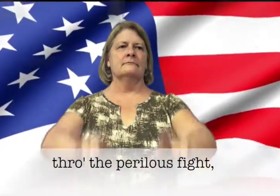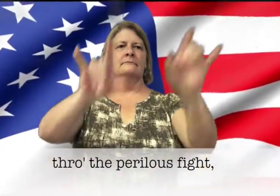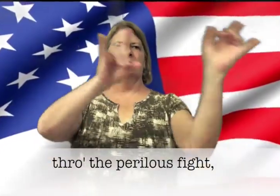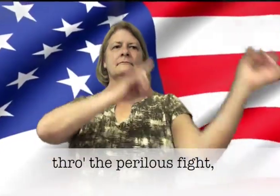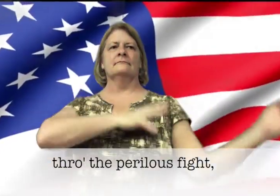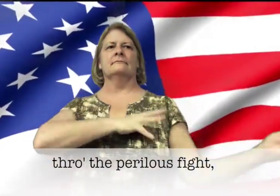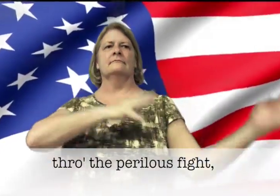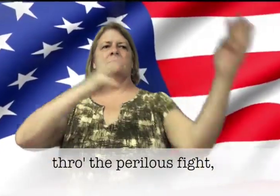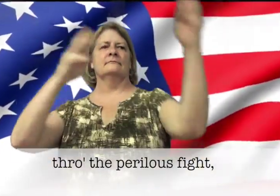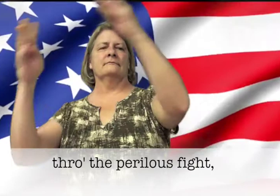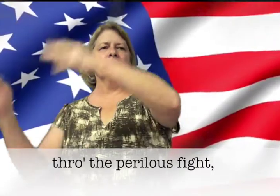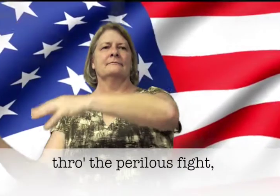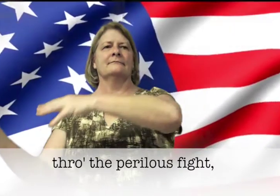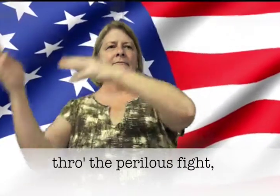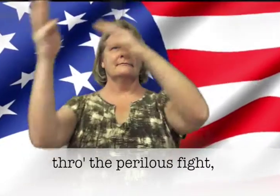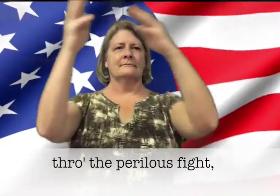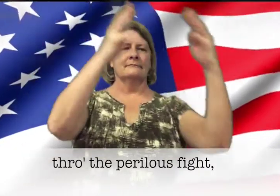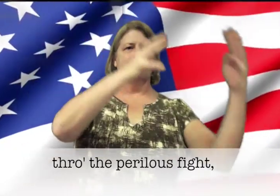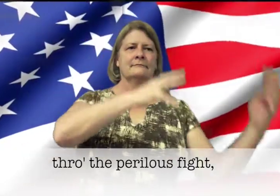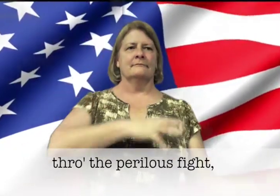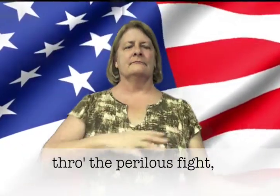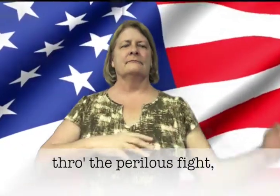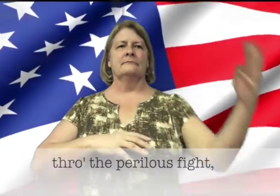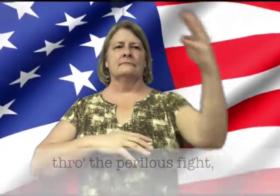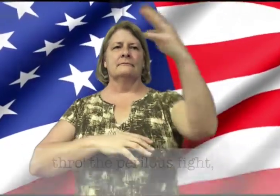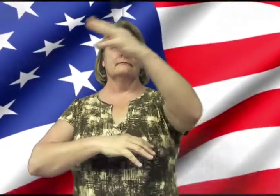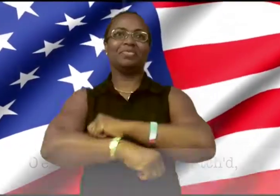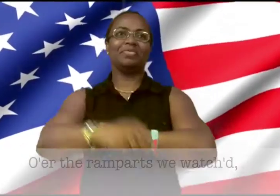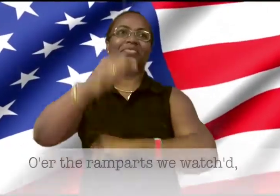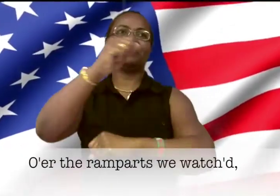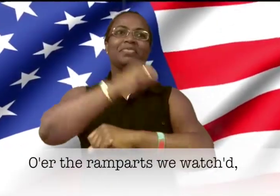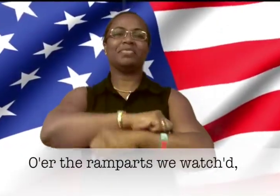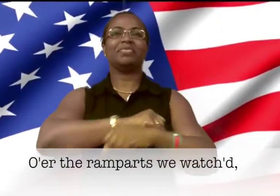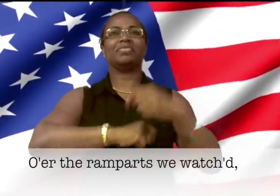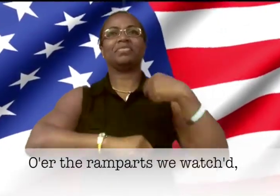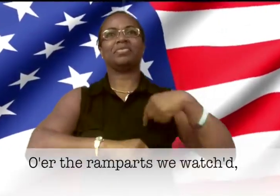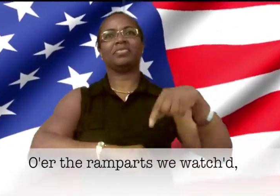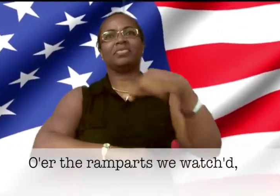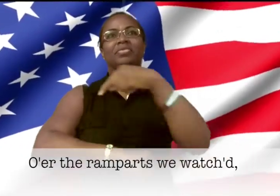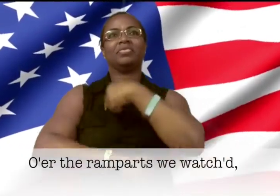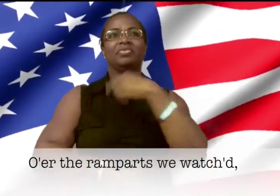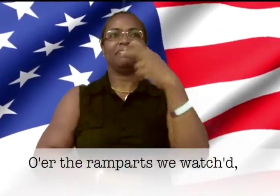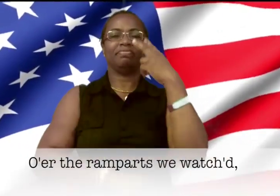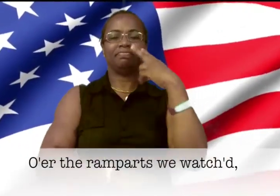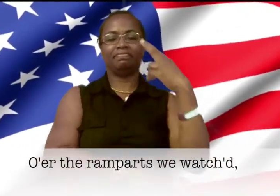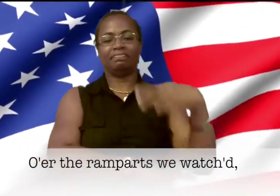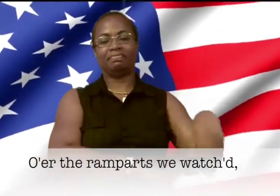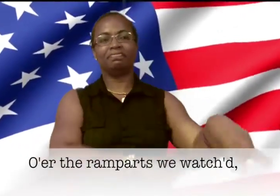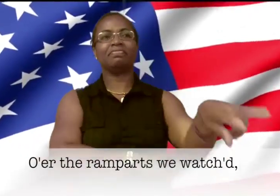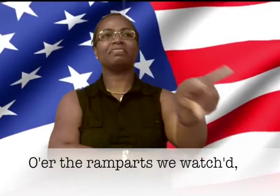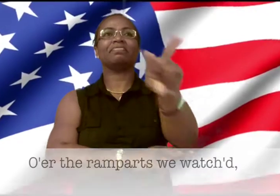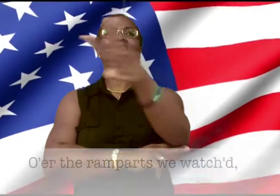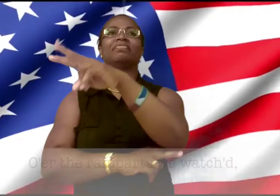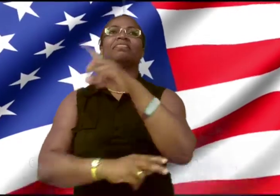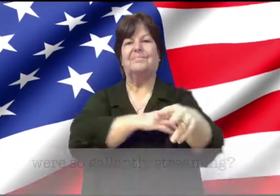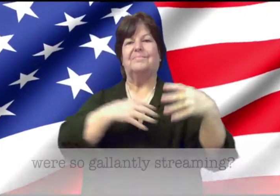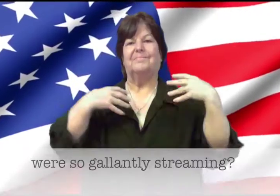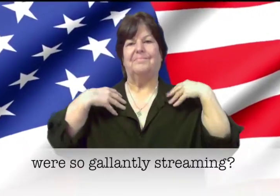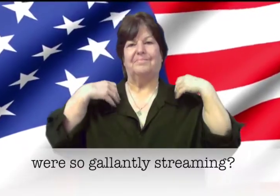perilous fight, o'er the ramparts we watched were so